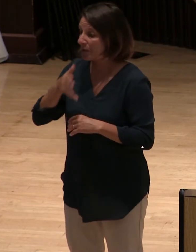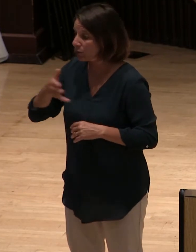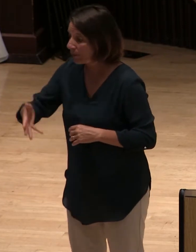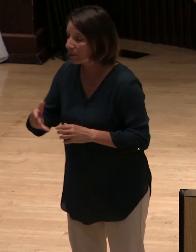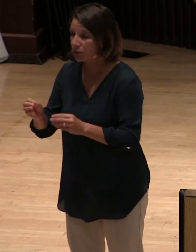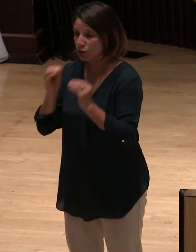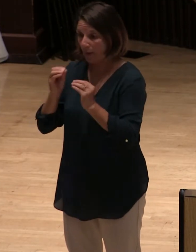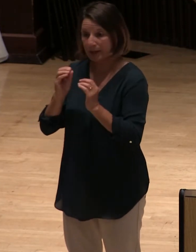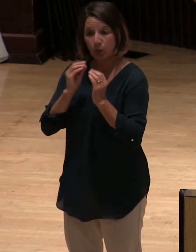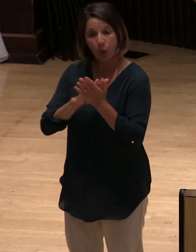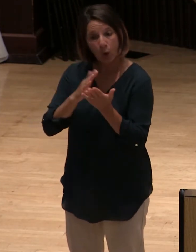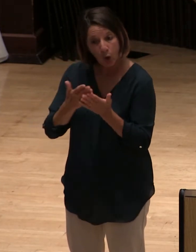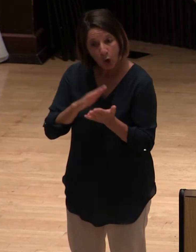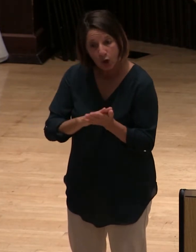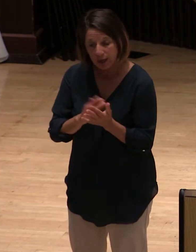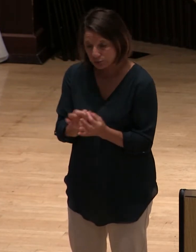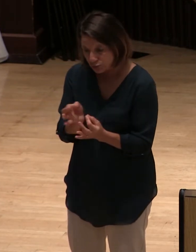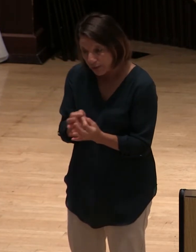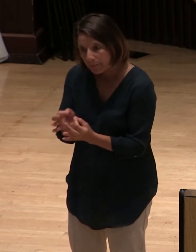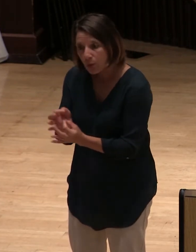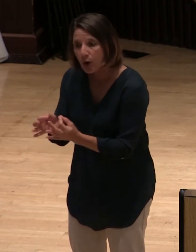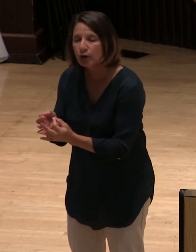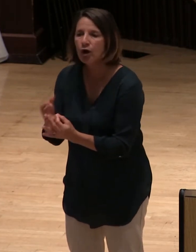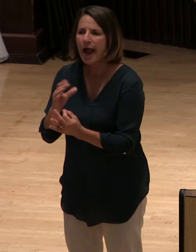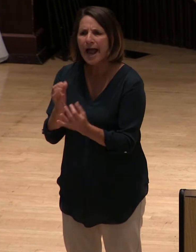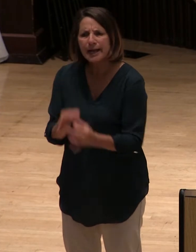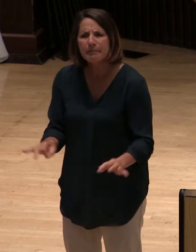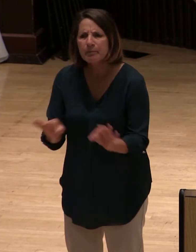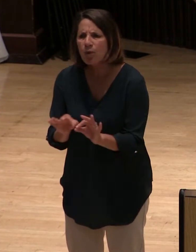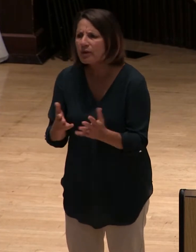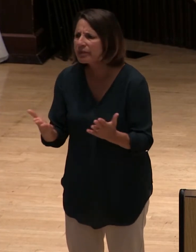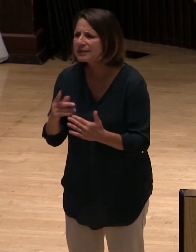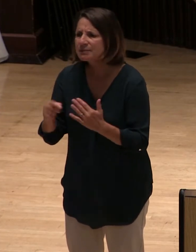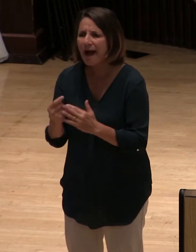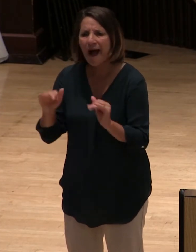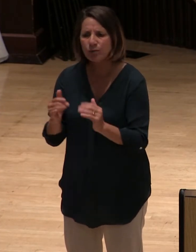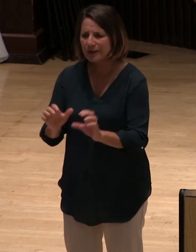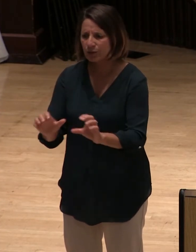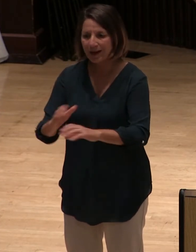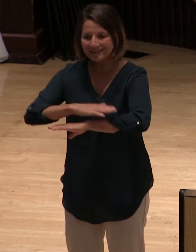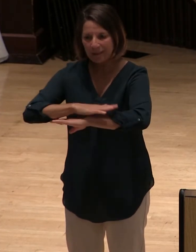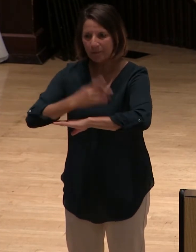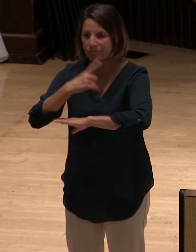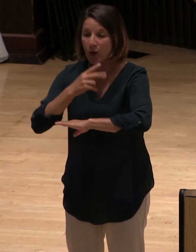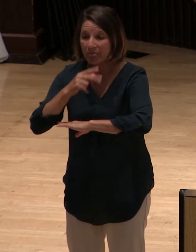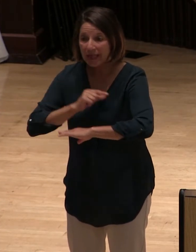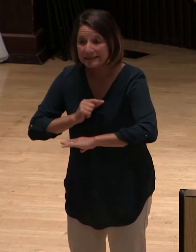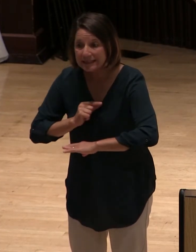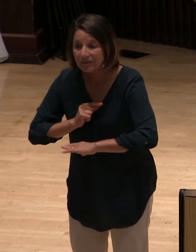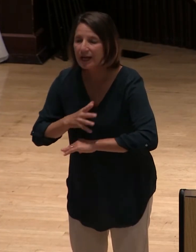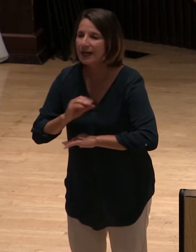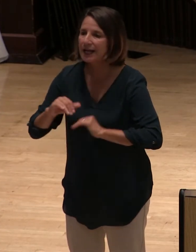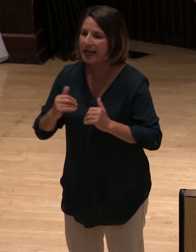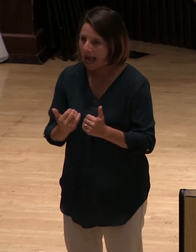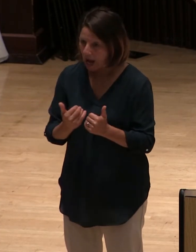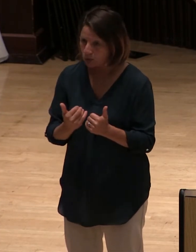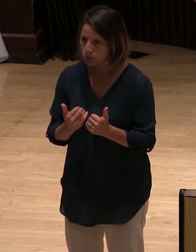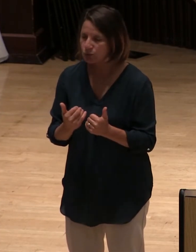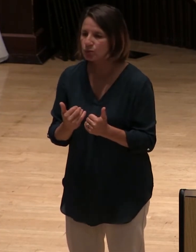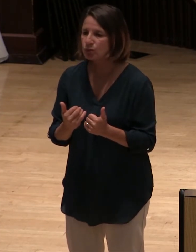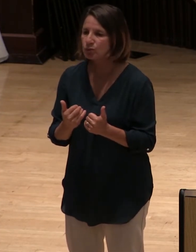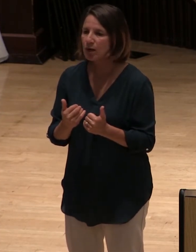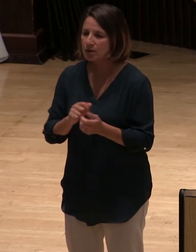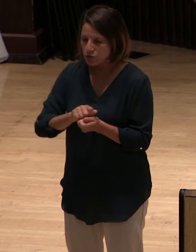embroider, and very important things like how to decorate a table for Thanksgiving and how to properly dry the silverware without